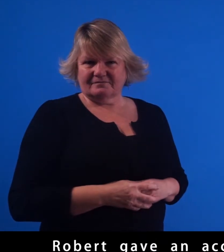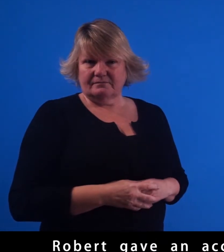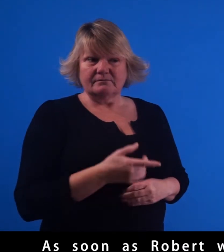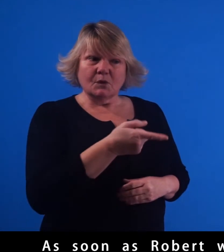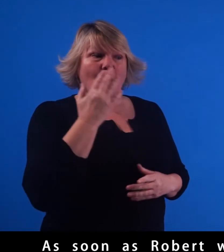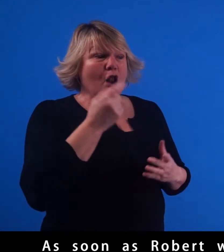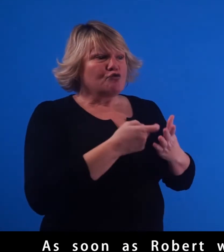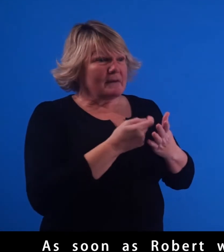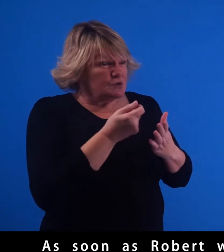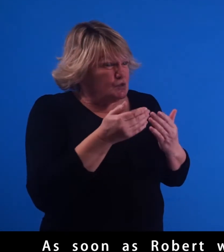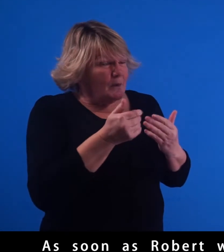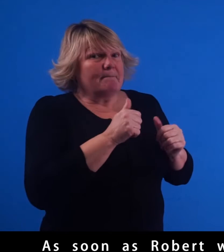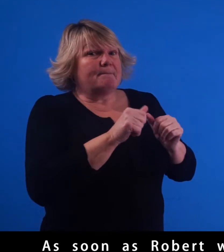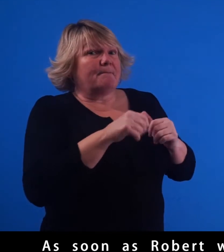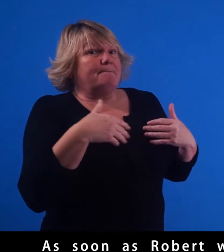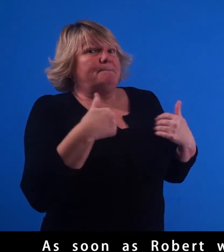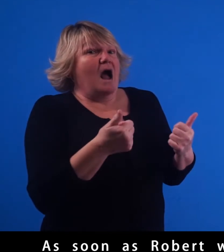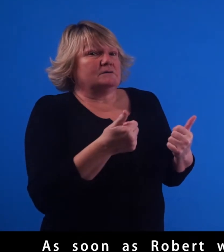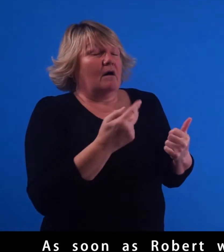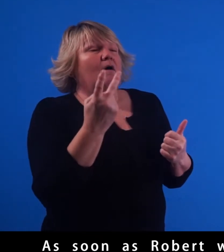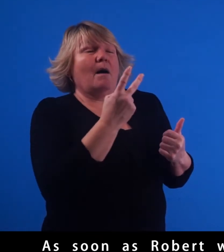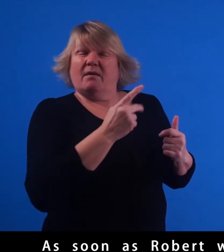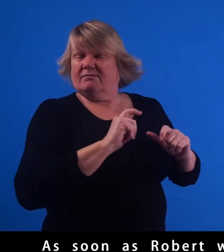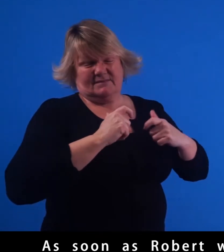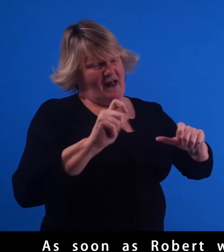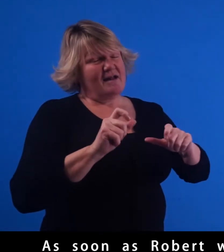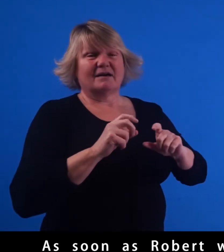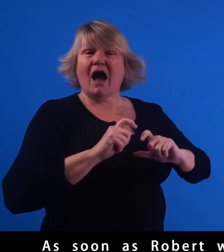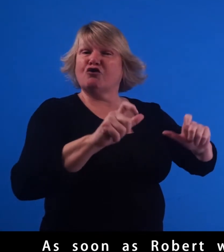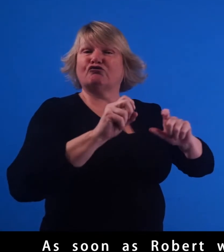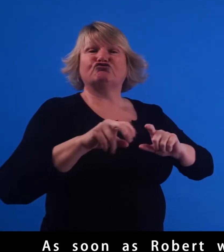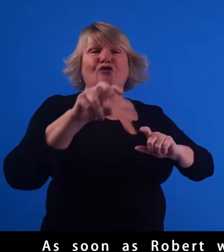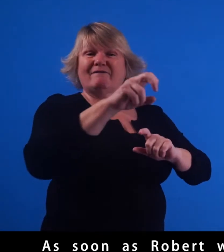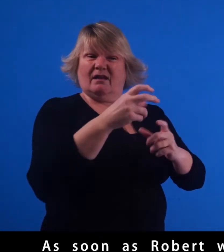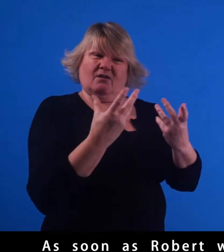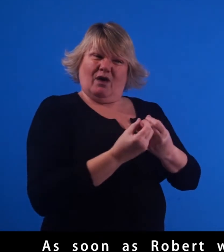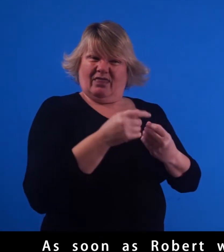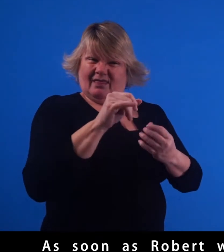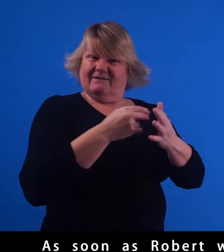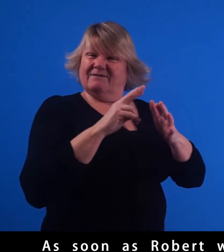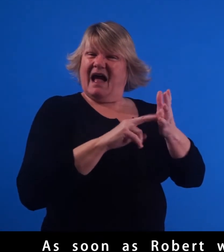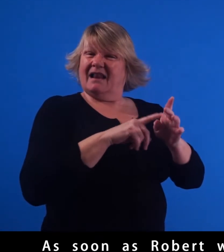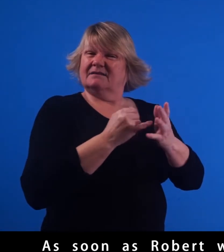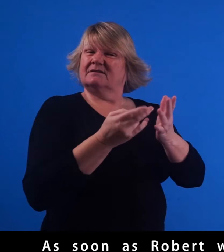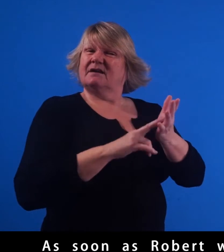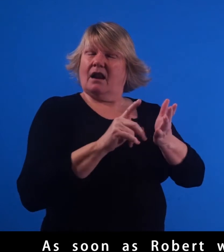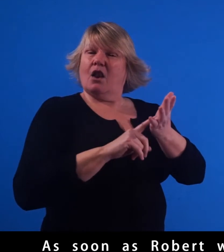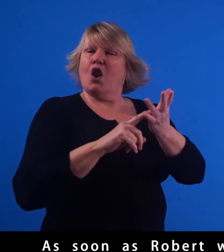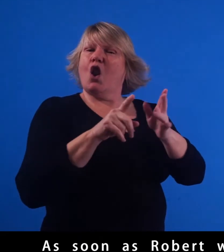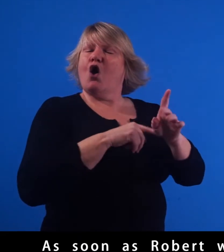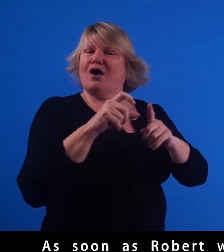Squatters. As soon as Robert was well enough, the couple continued travelling, accompanied by Fanny's